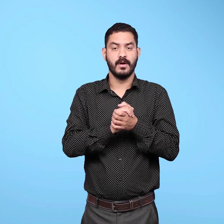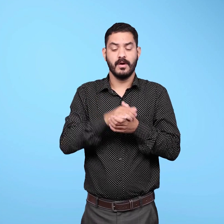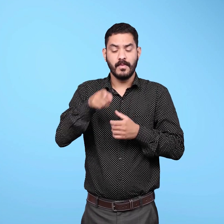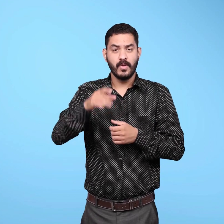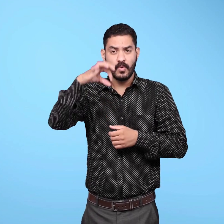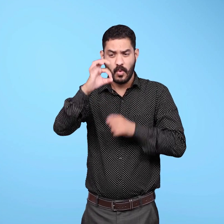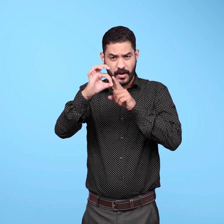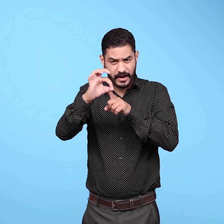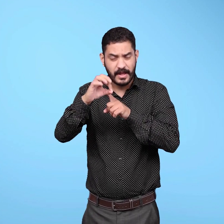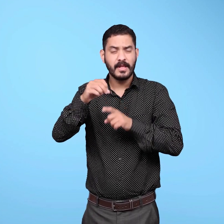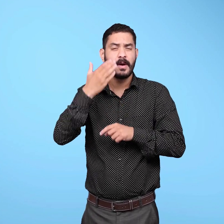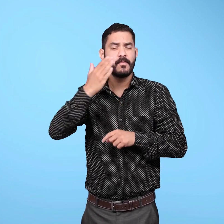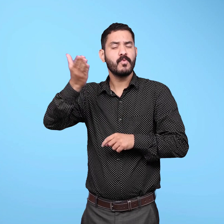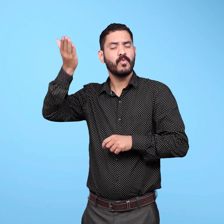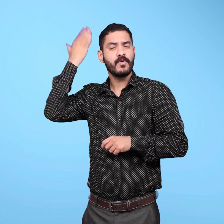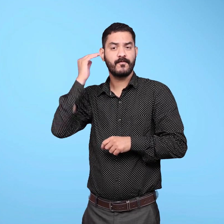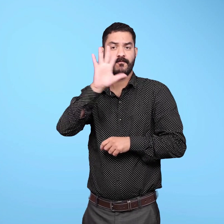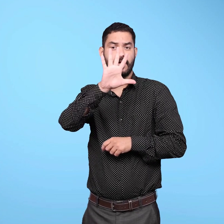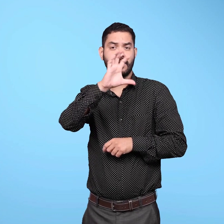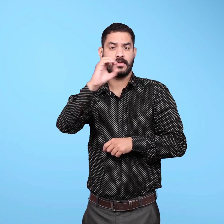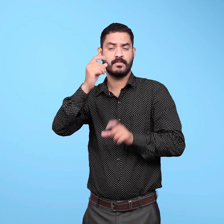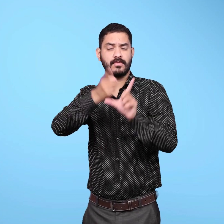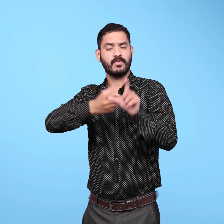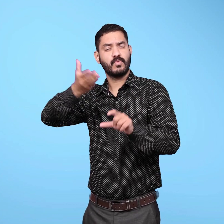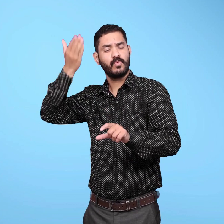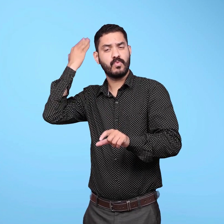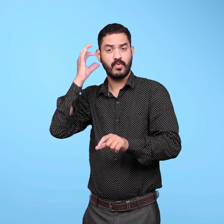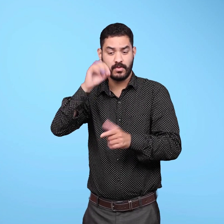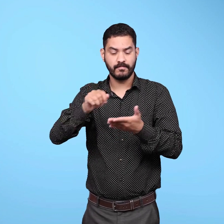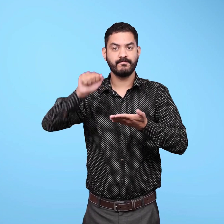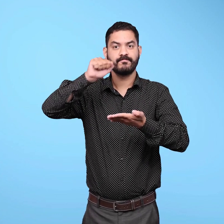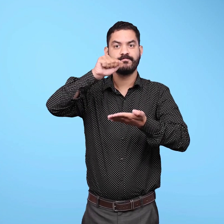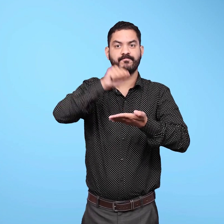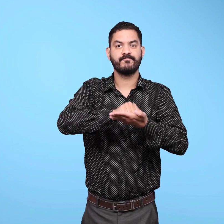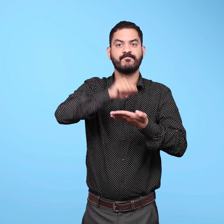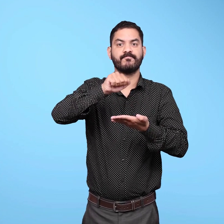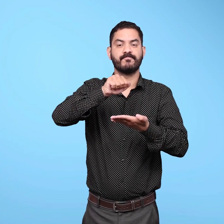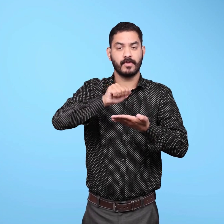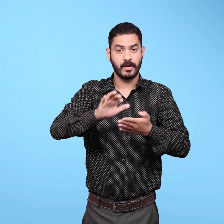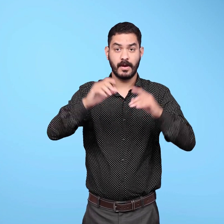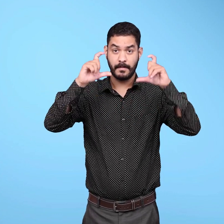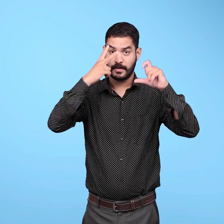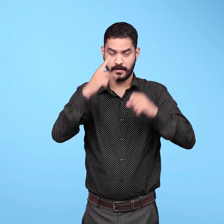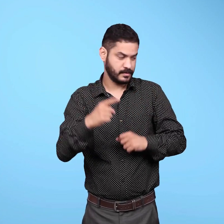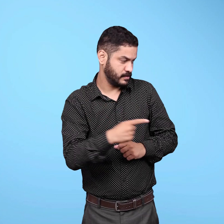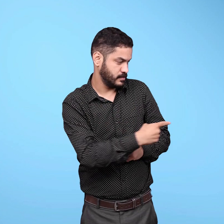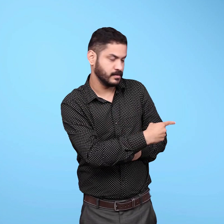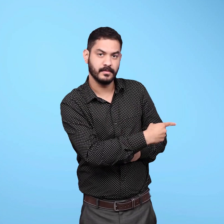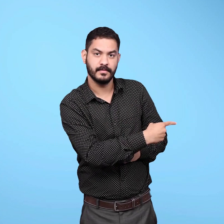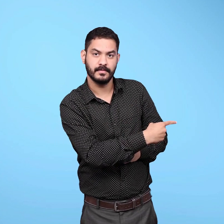The earliest coins, which were in use for about 500 years, were punch-marked coins, such as